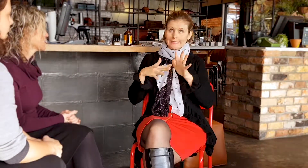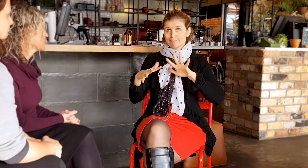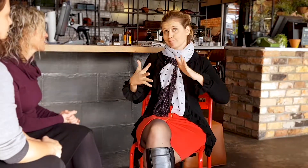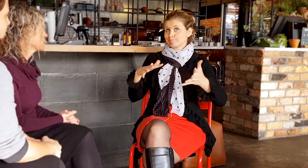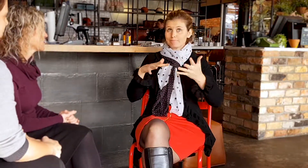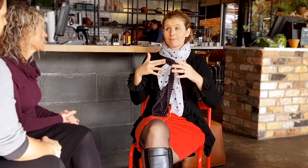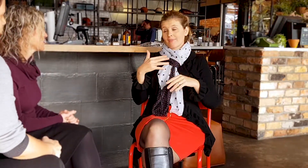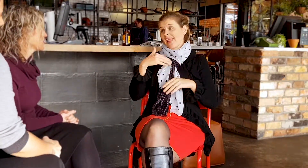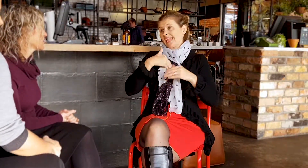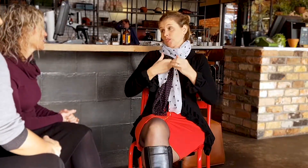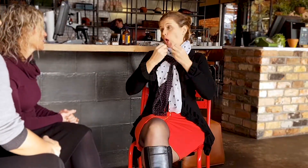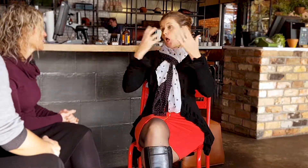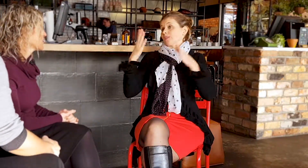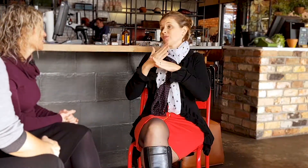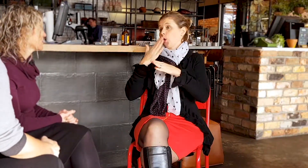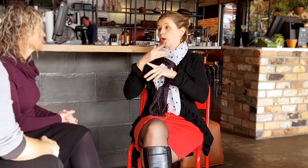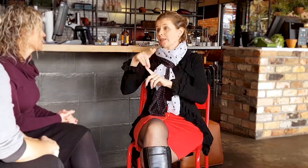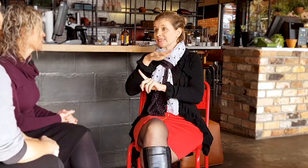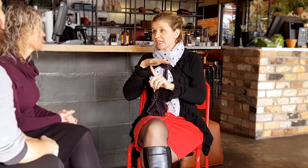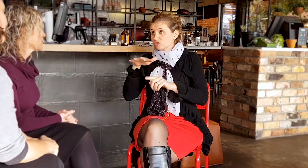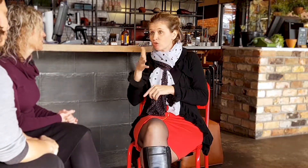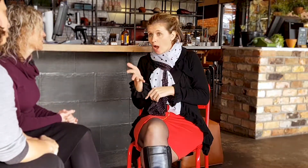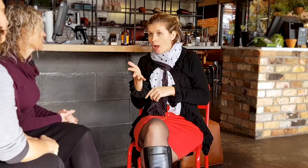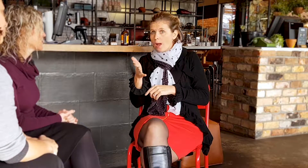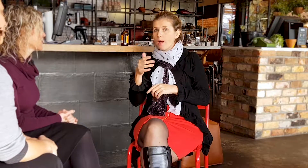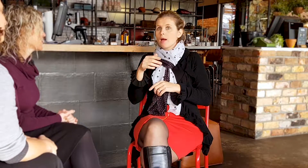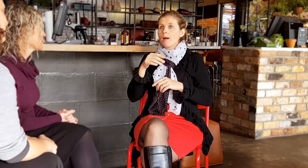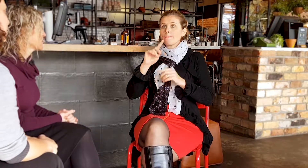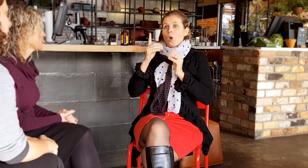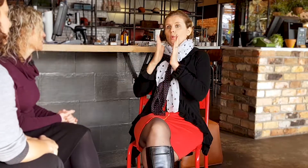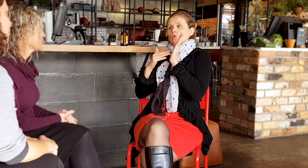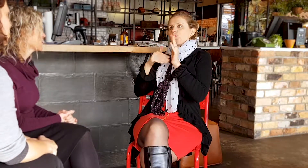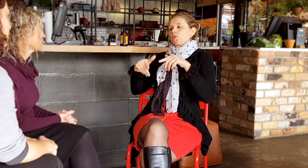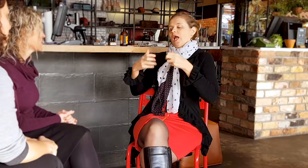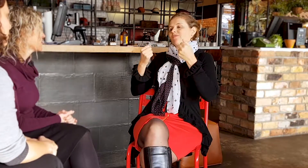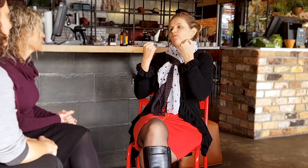And whereas New Zealand, there's a lot of work in this area to be done.